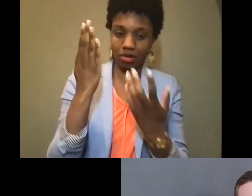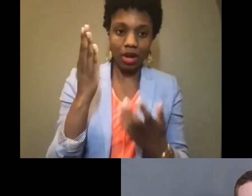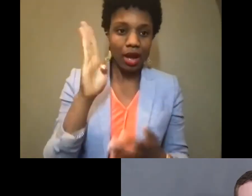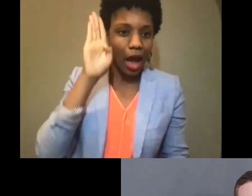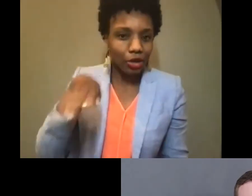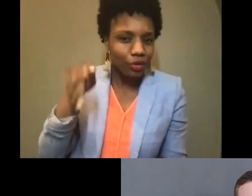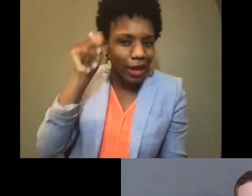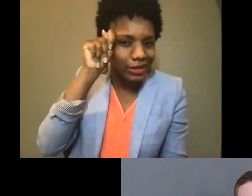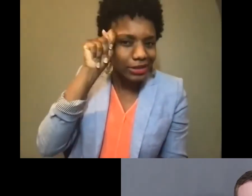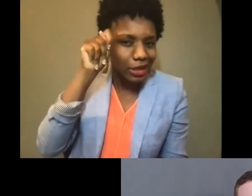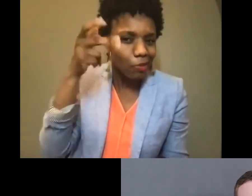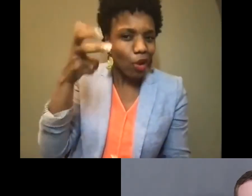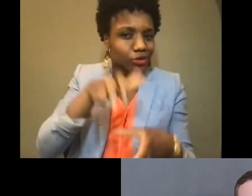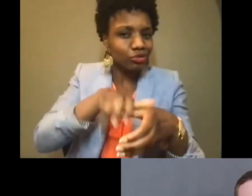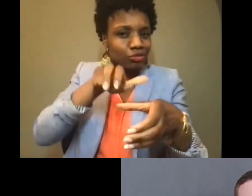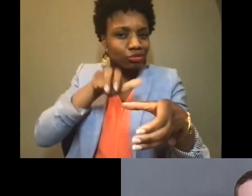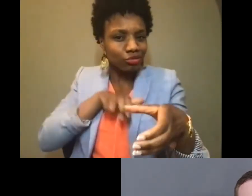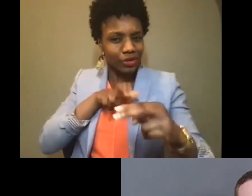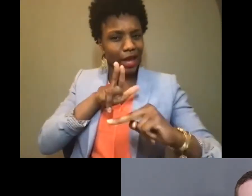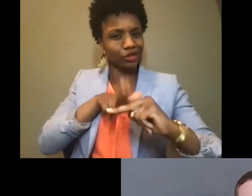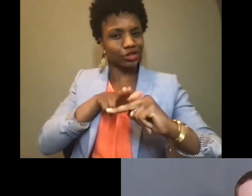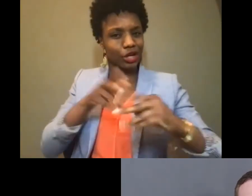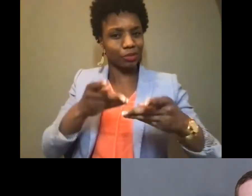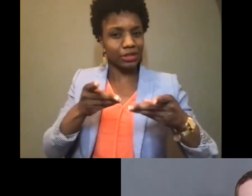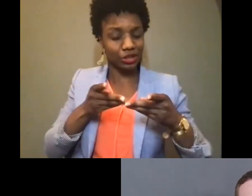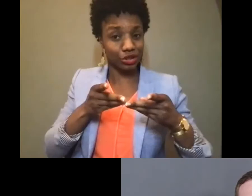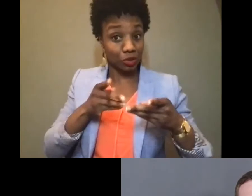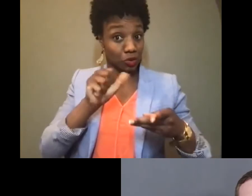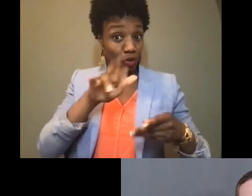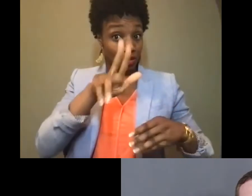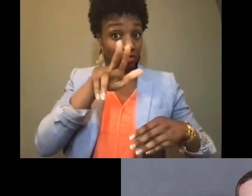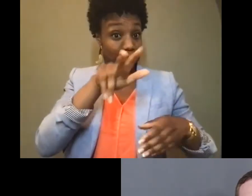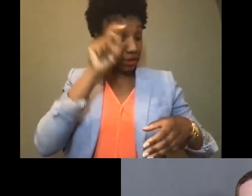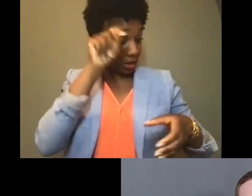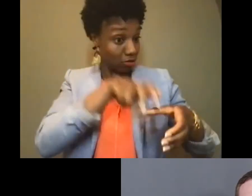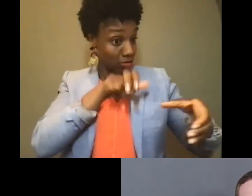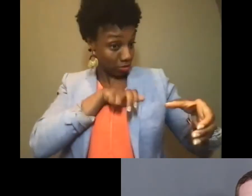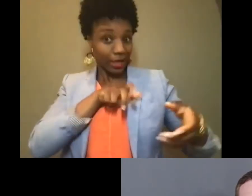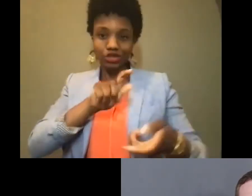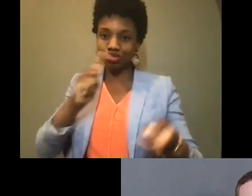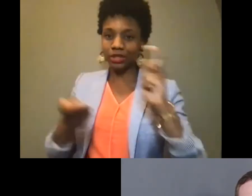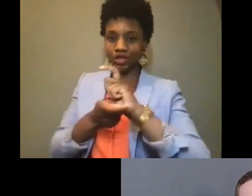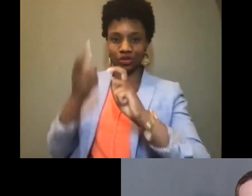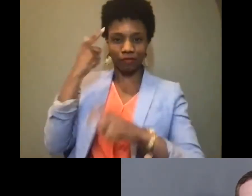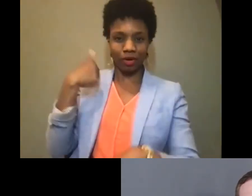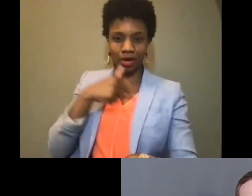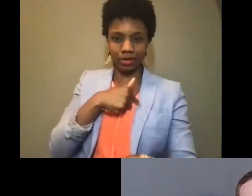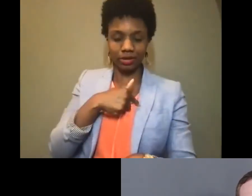chair position, so that would be a big transition for us. We're looking to recruit other commissioners, so again, that would